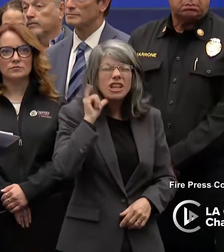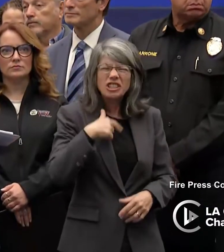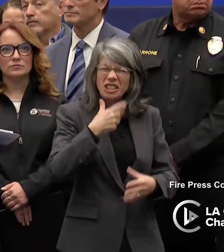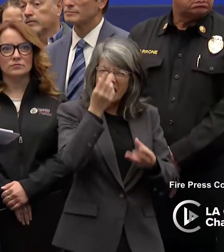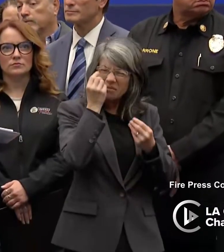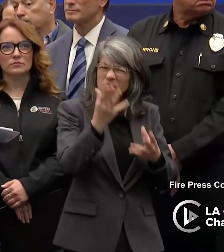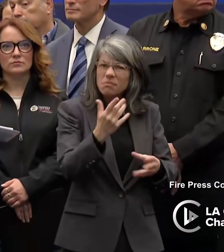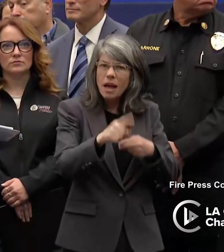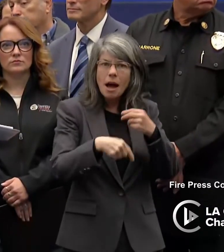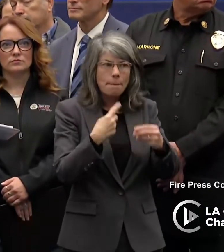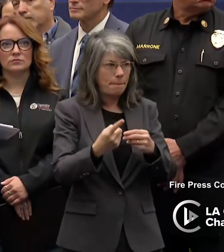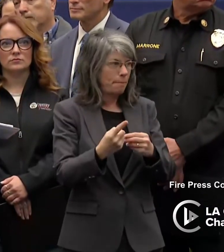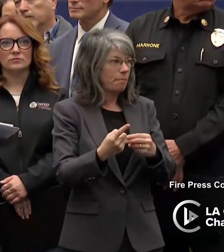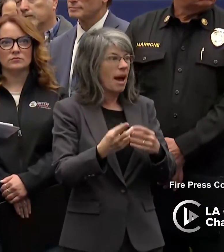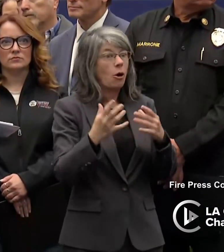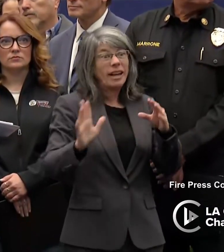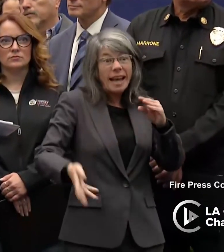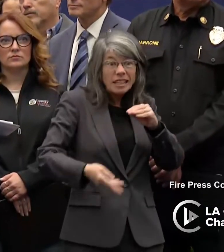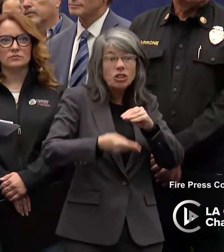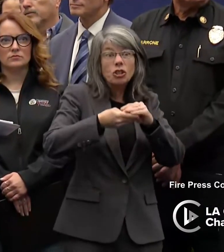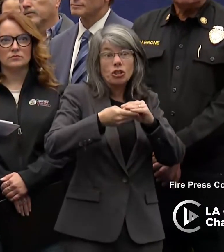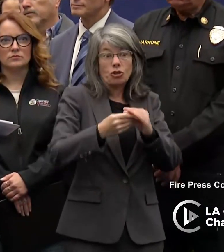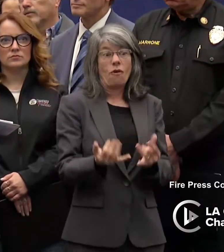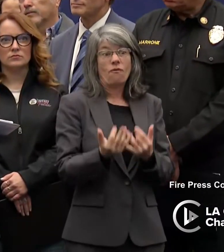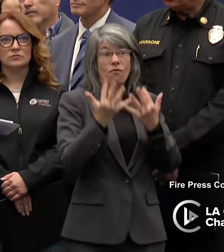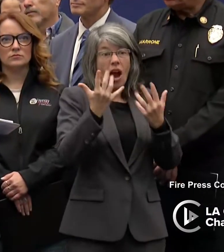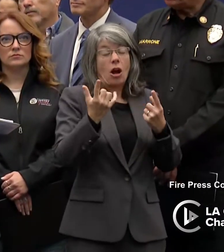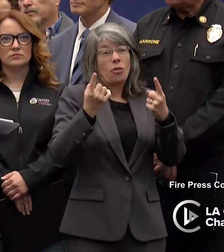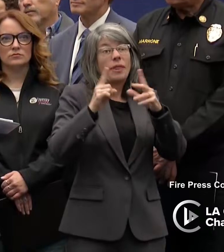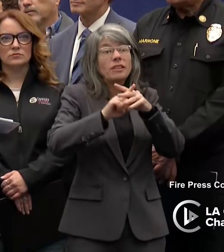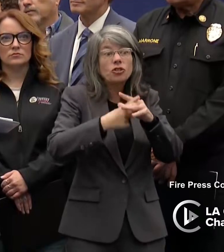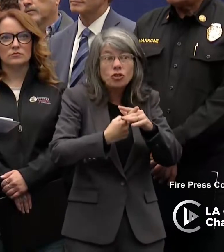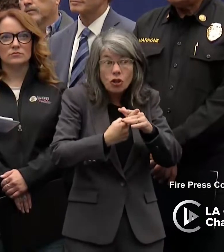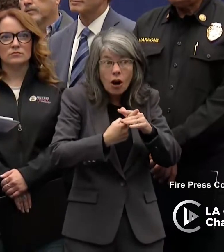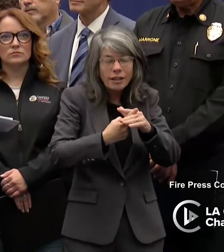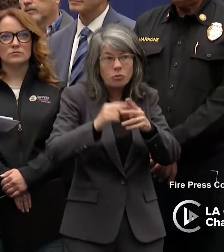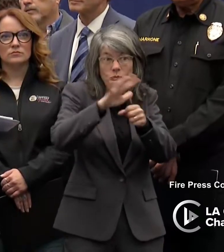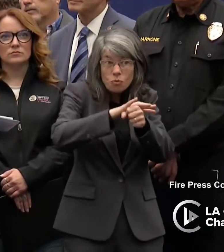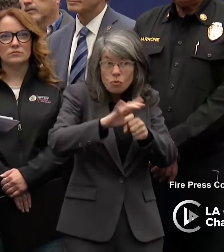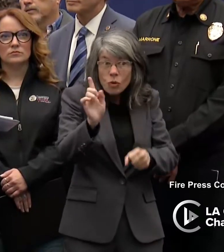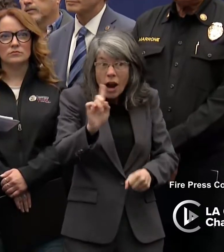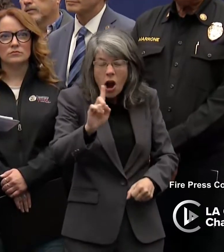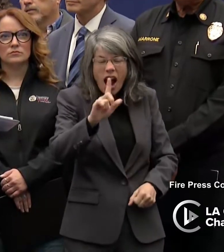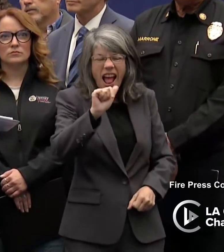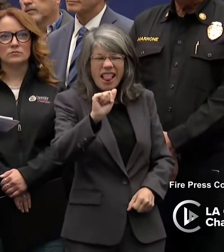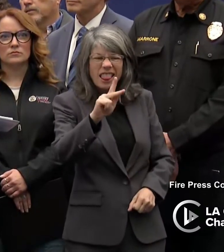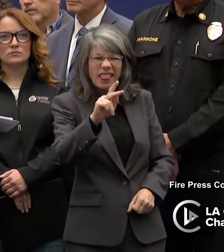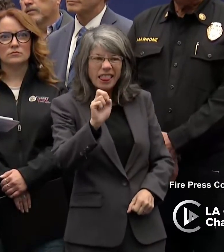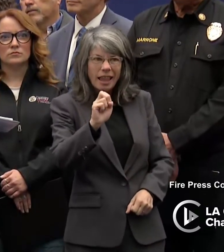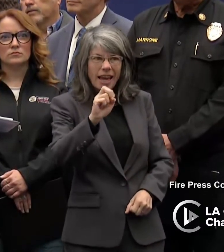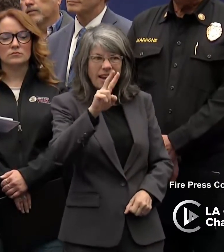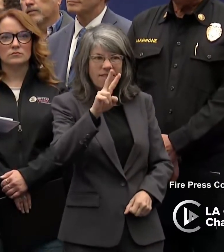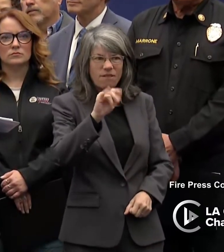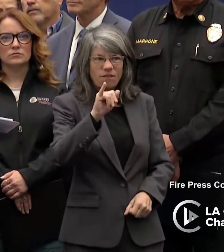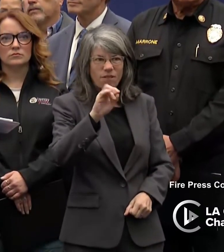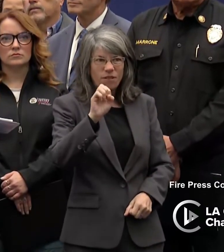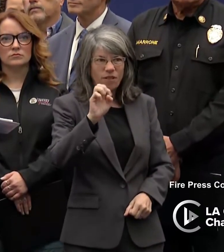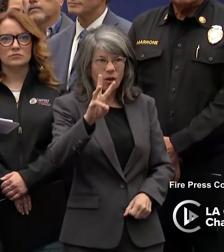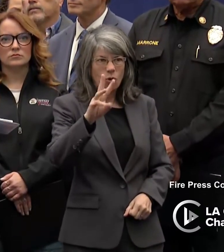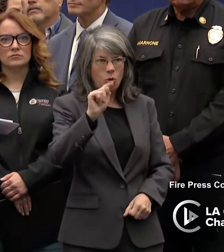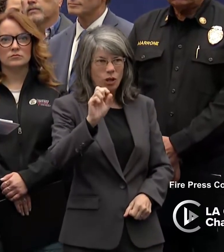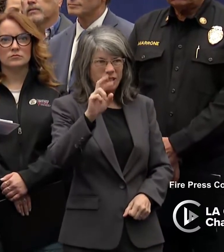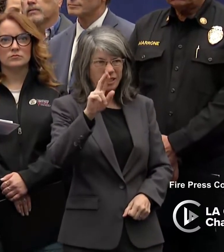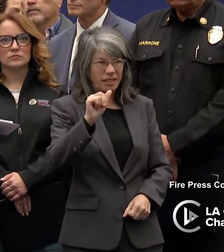brief update on an additional brush fire that did break out in the Lakeview Terrace area of Los Angeles